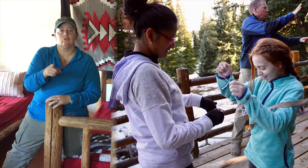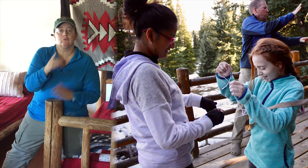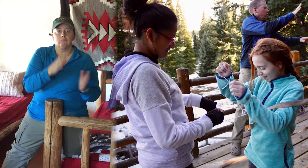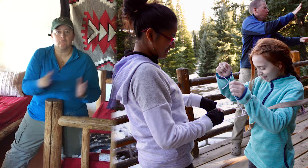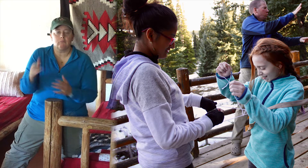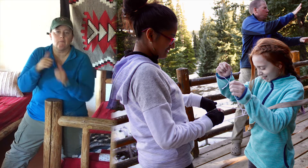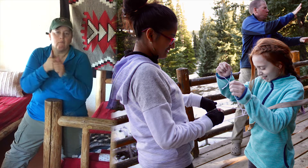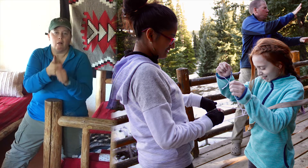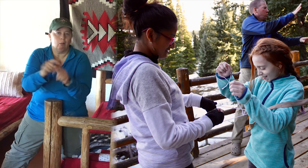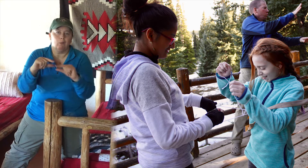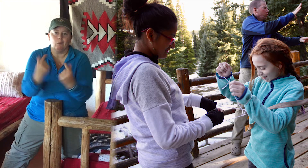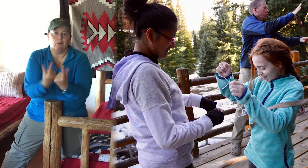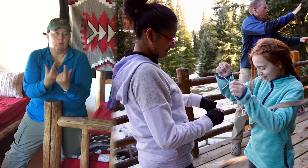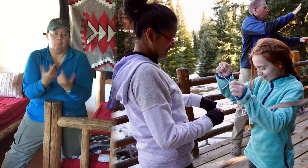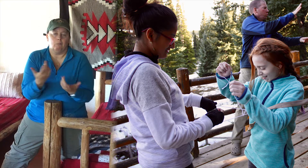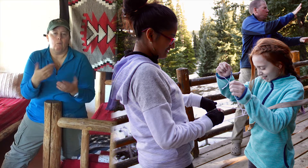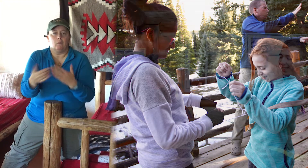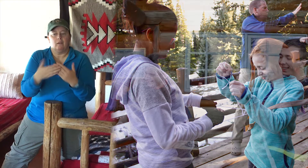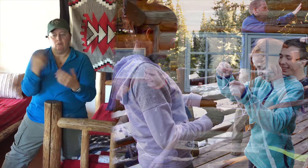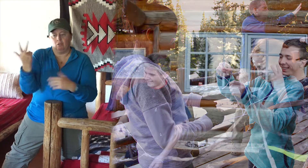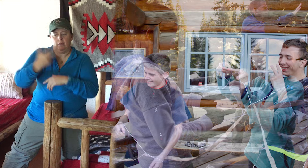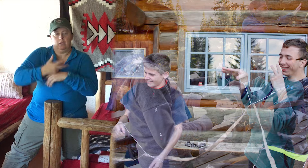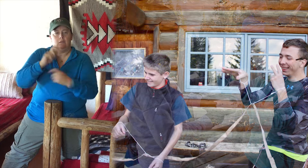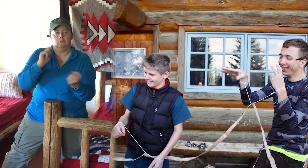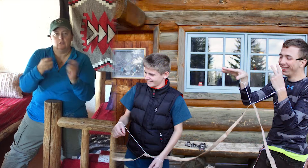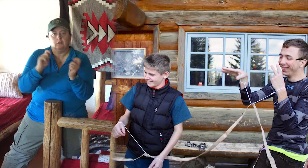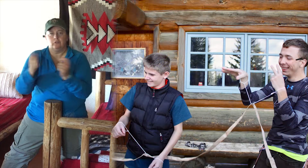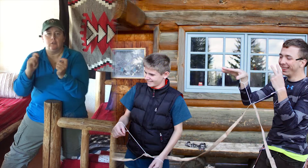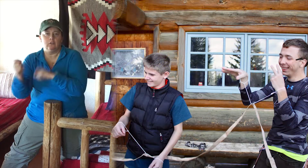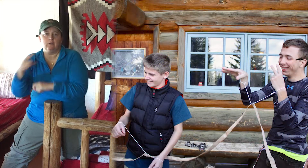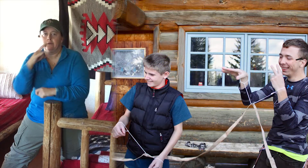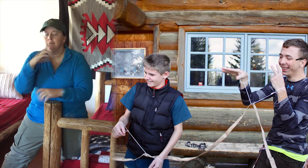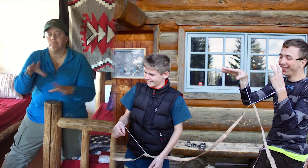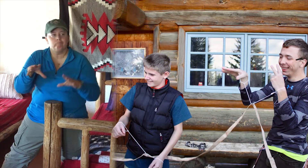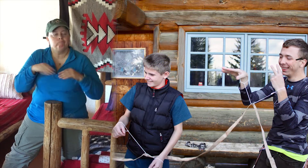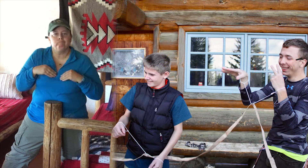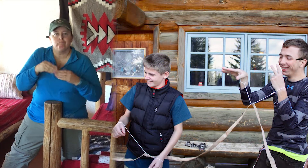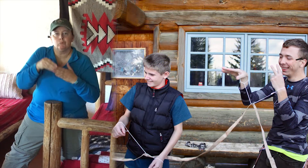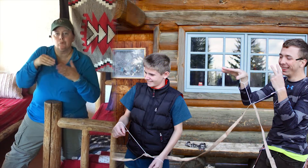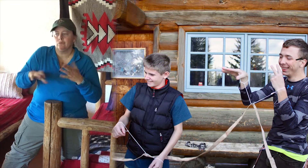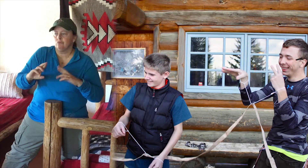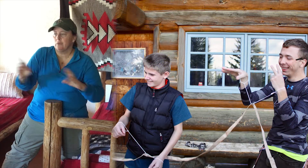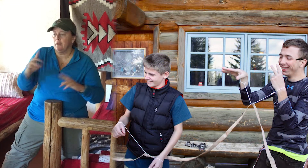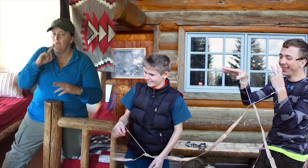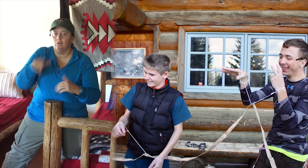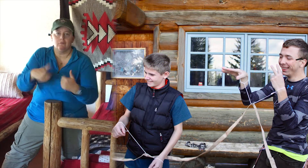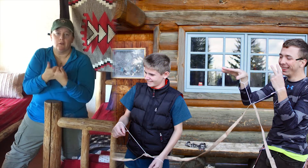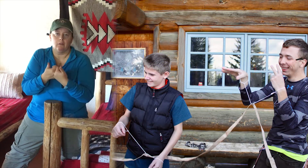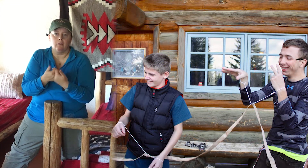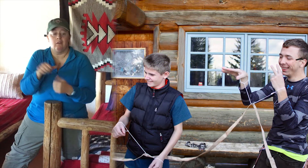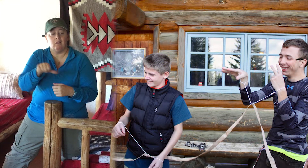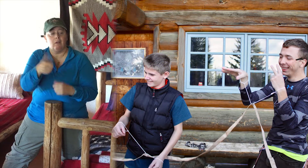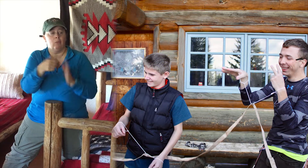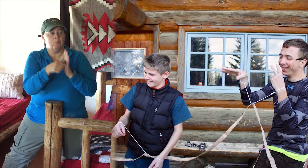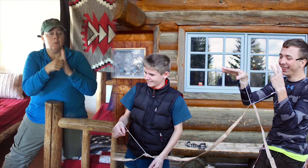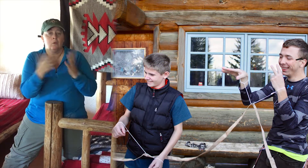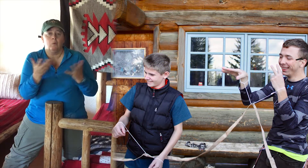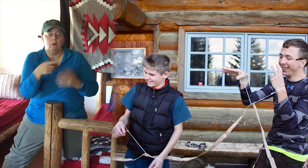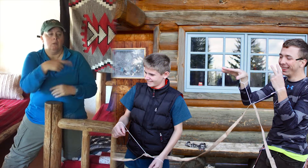were fine. They were willing to change their plans, follow the group. All 3 days we had to change things up. The students were ready for that challenge. The other thing that really impressed me was how